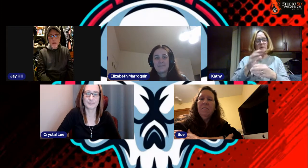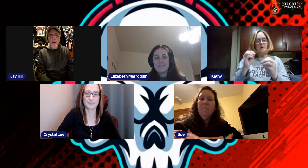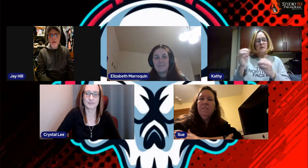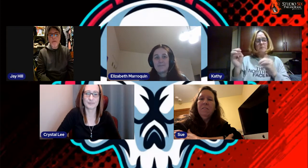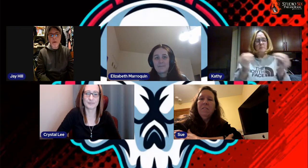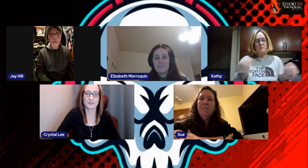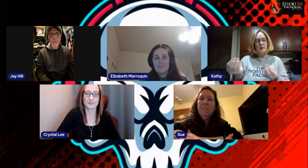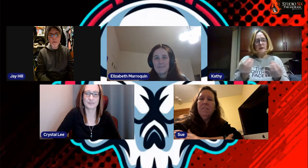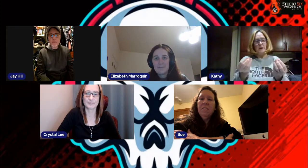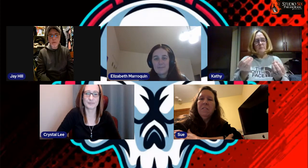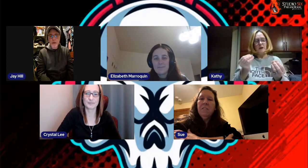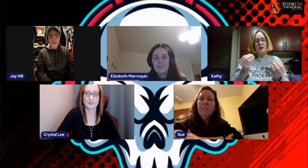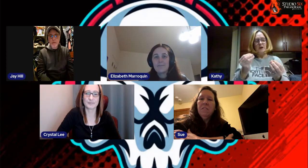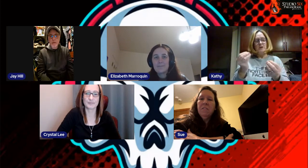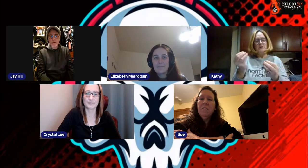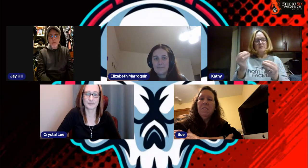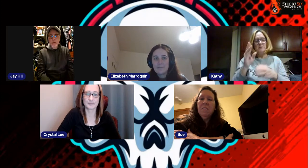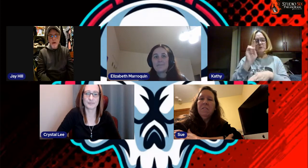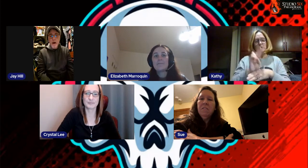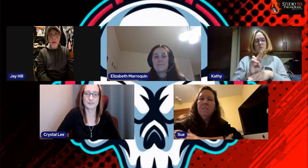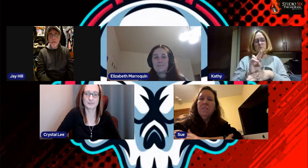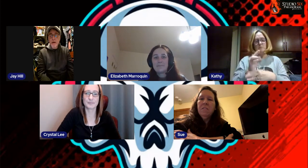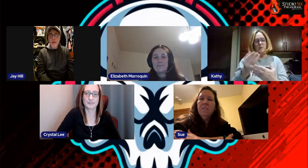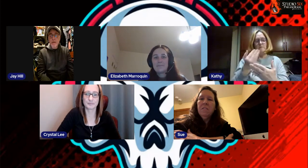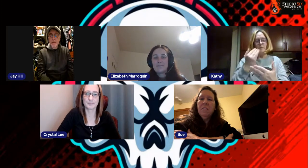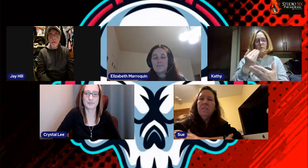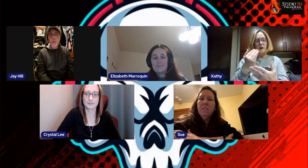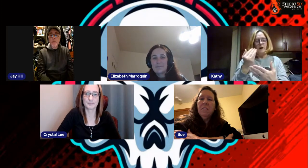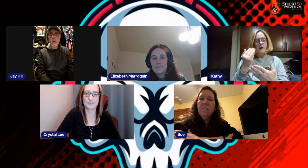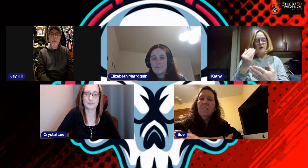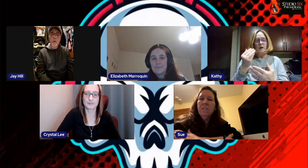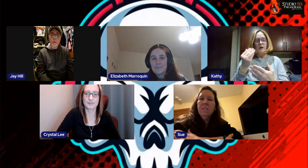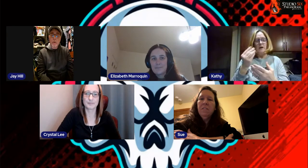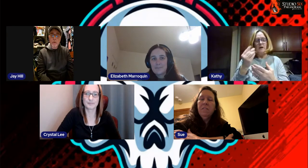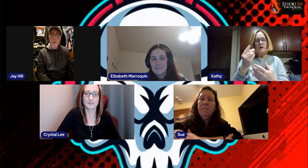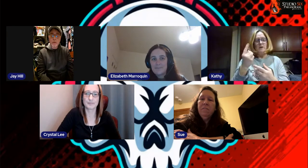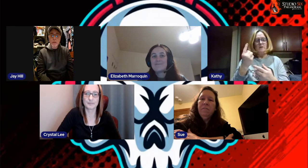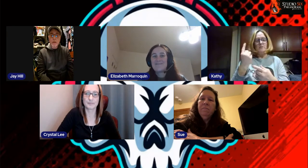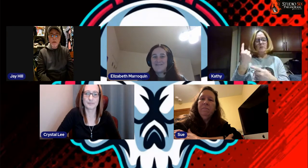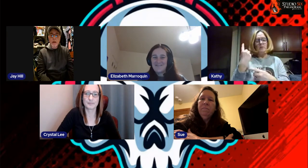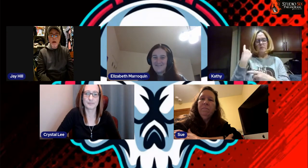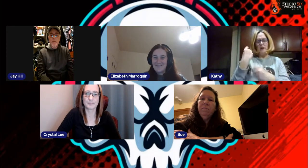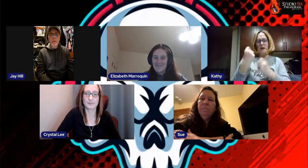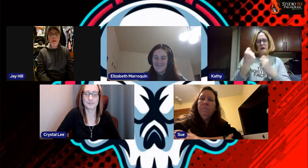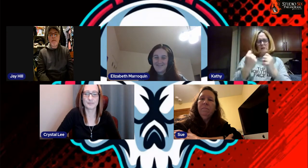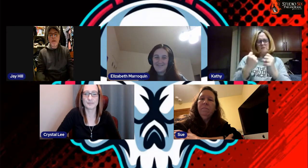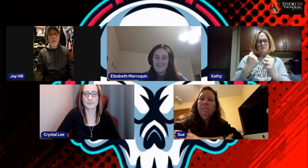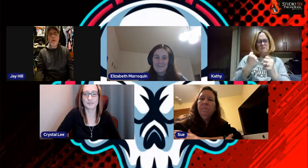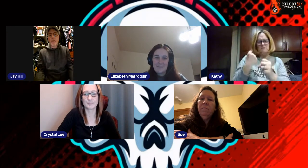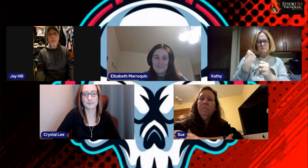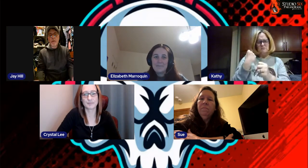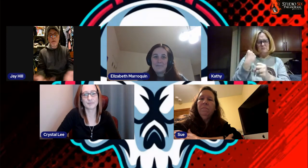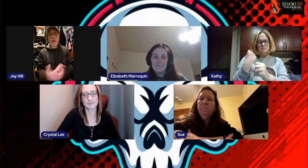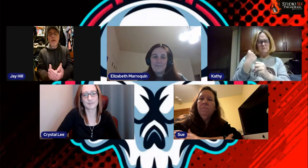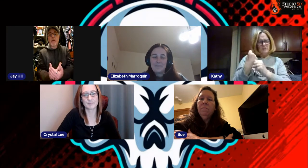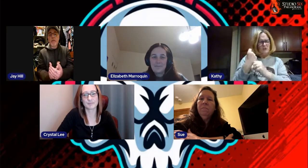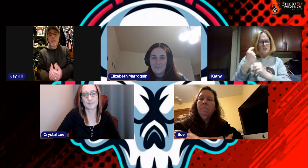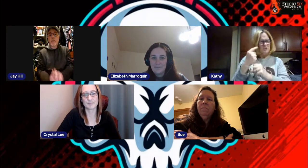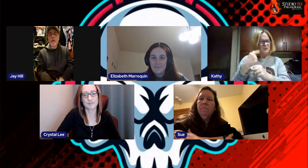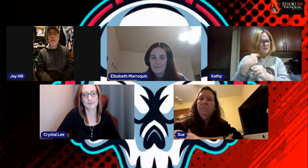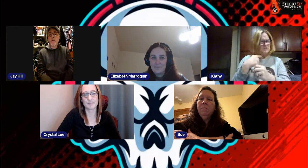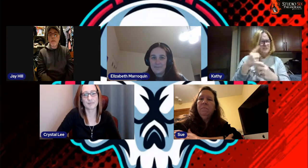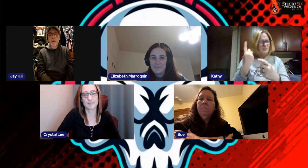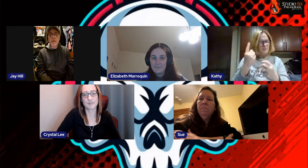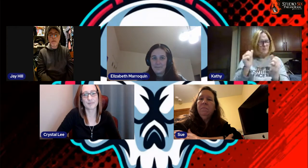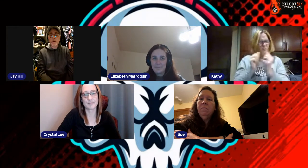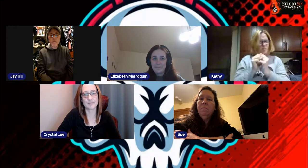we have a special guest, Silence Paranormal, and we want to say welcome. Thank you for